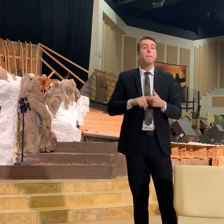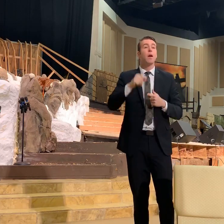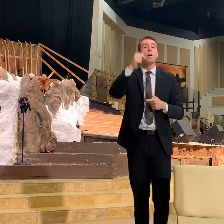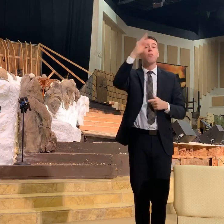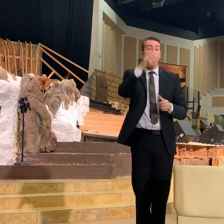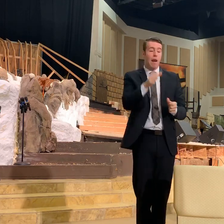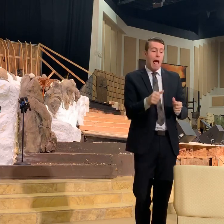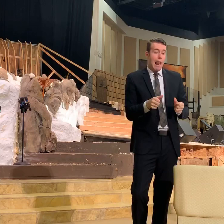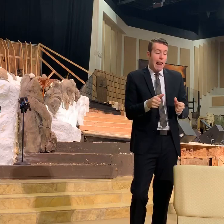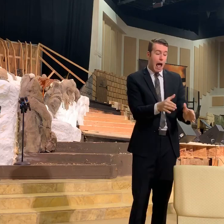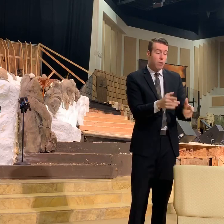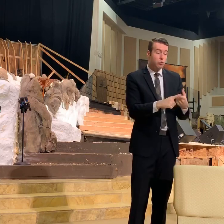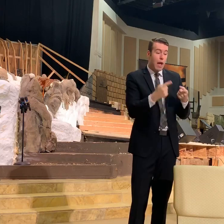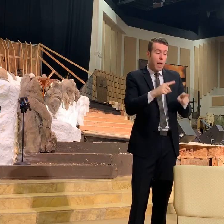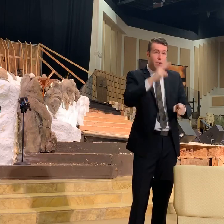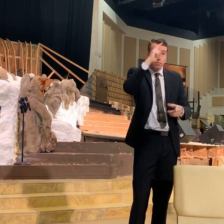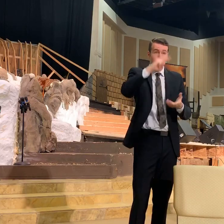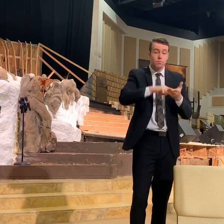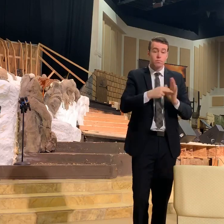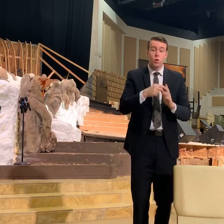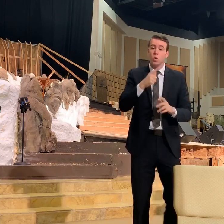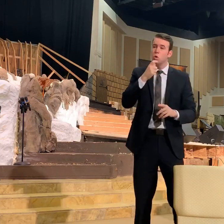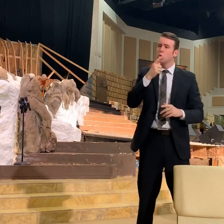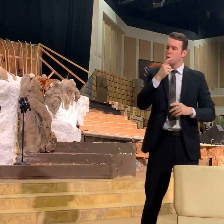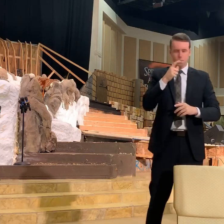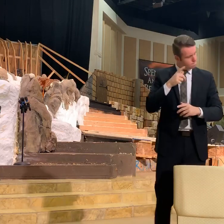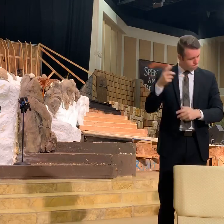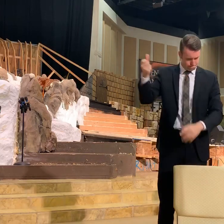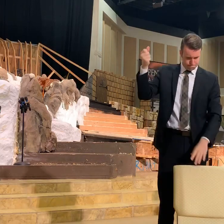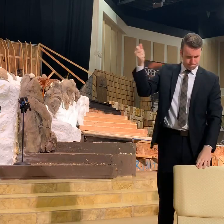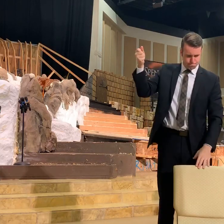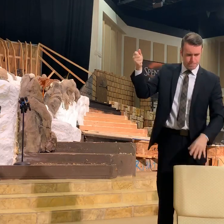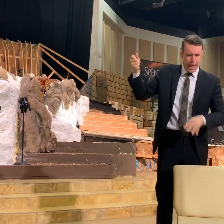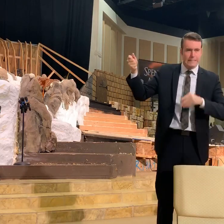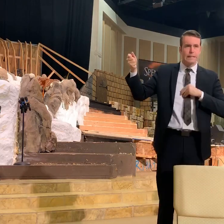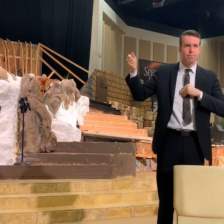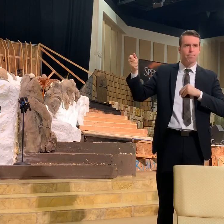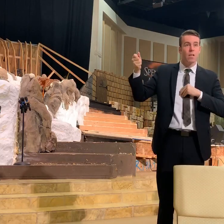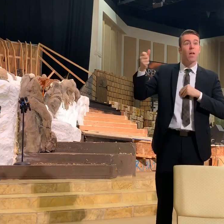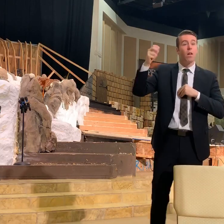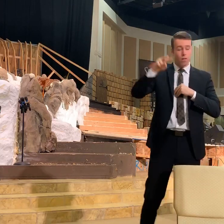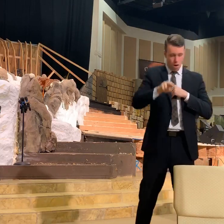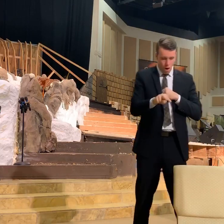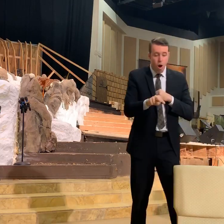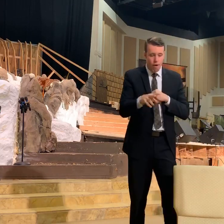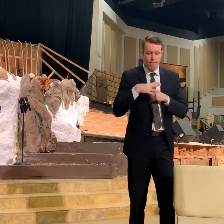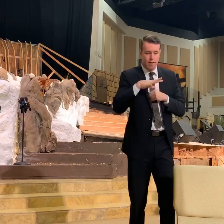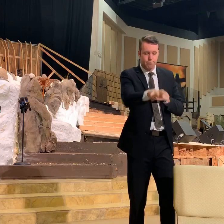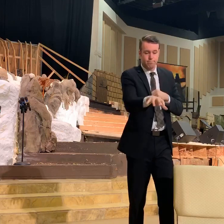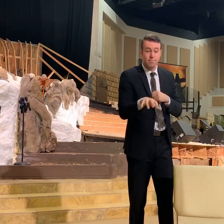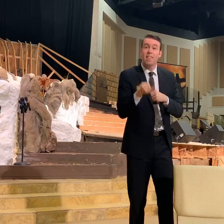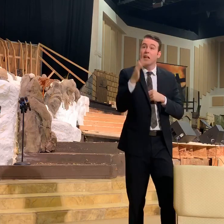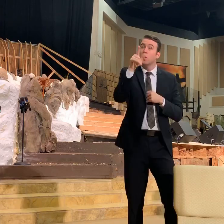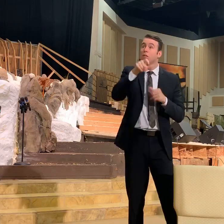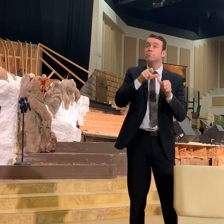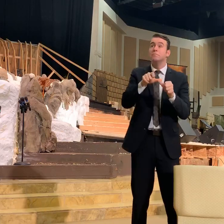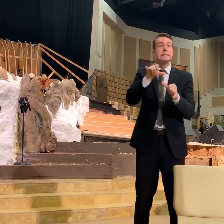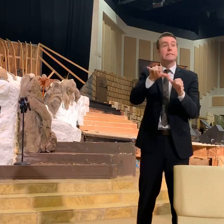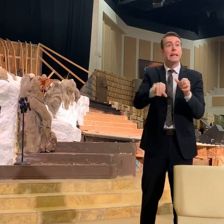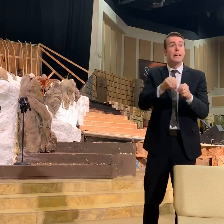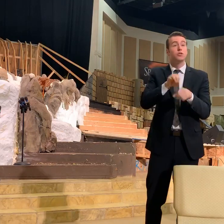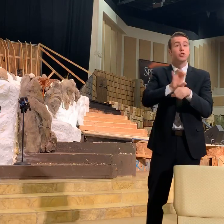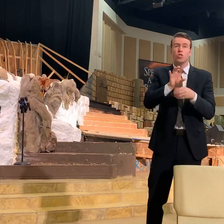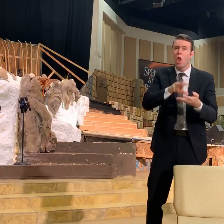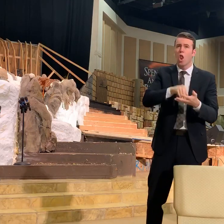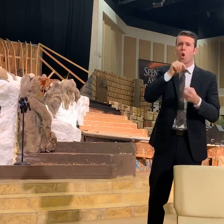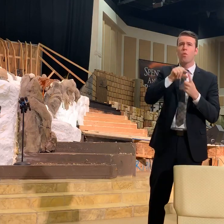happen to prove those that are acceptable, to prove those that got what it takes. That's why you ought to be in church. You ought to learn the